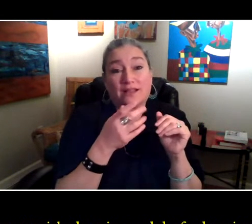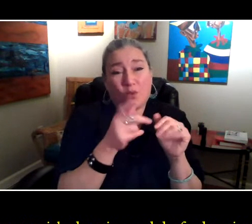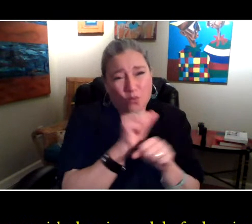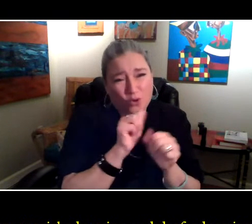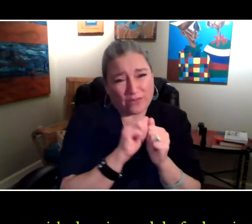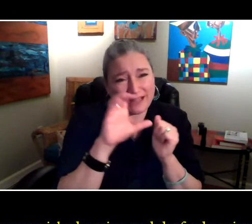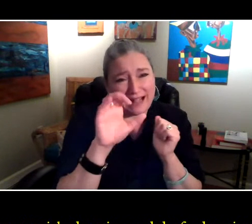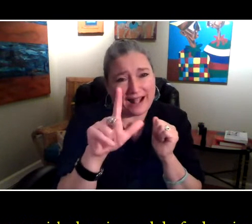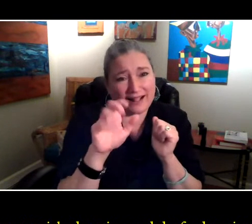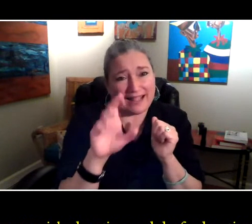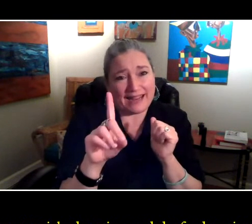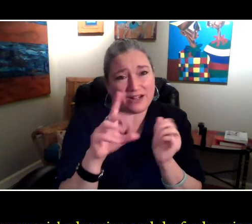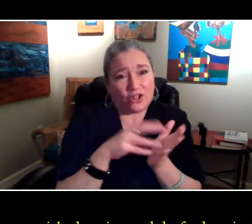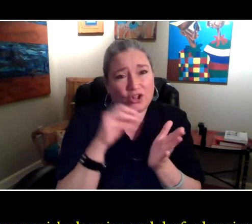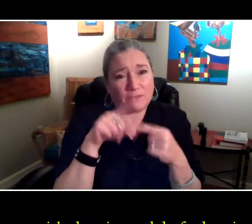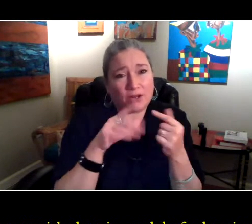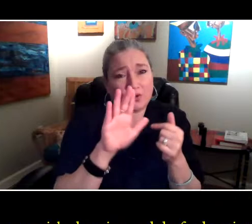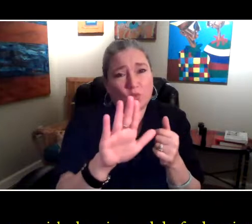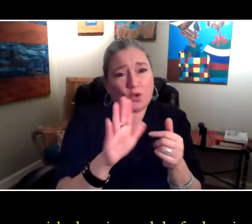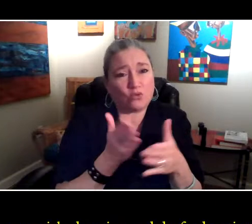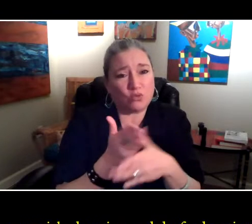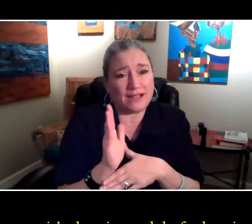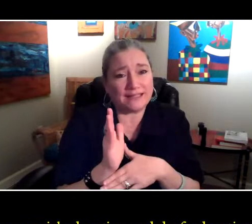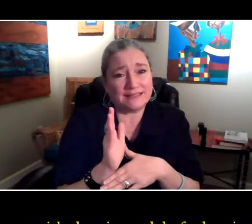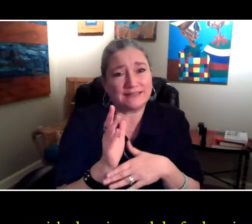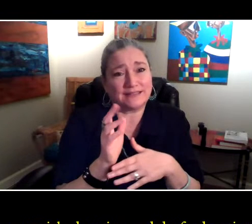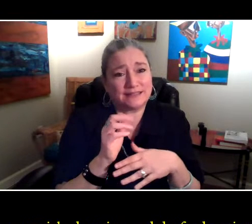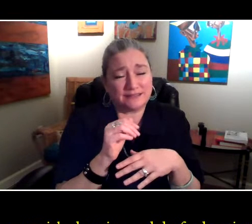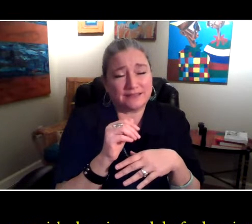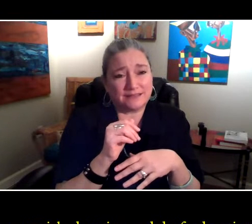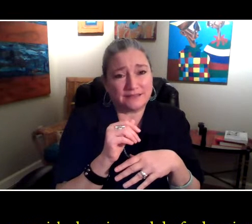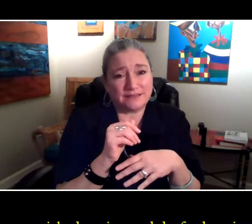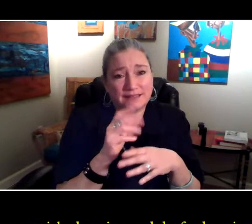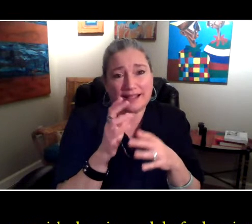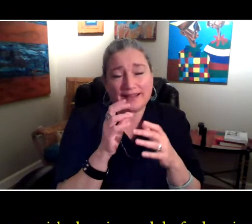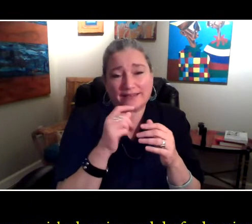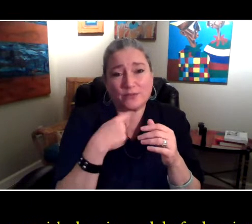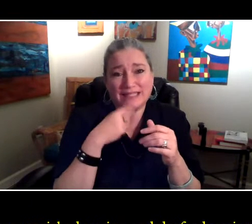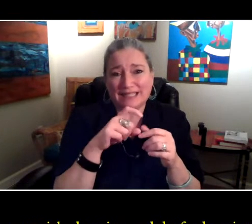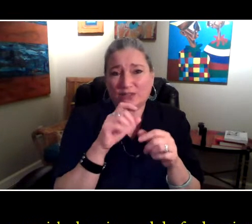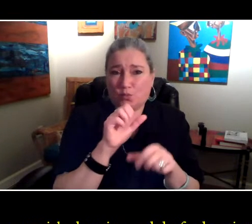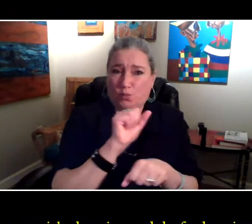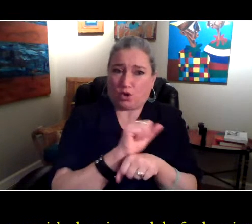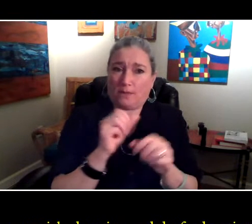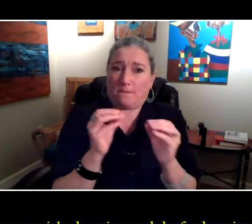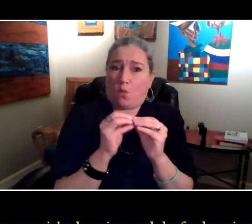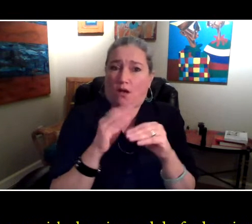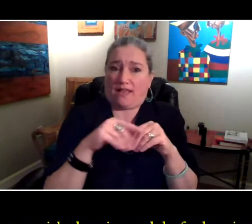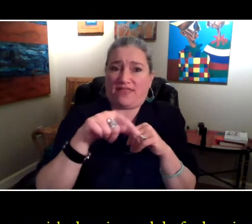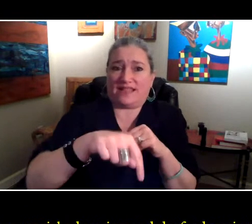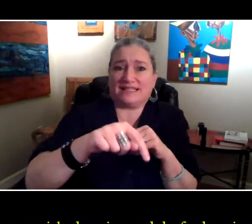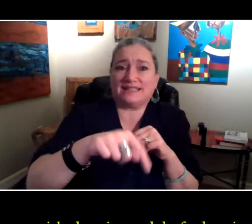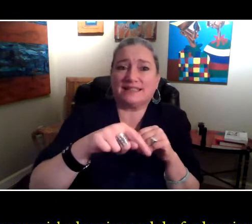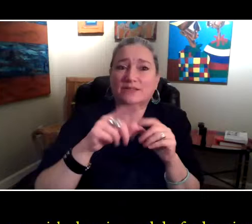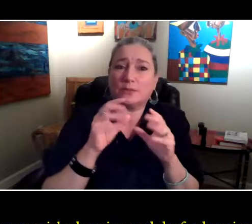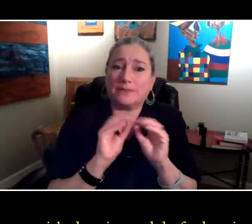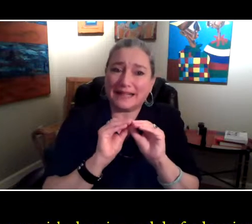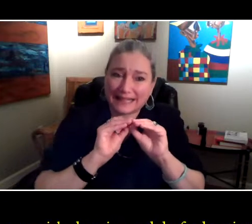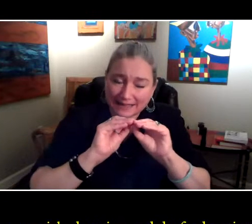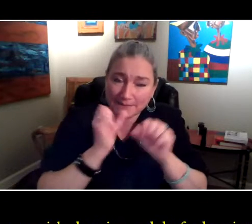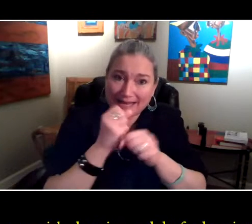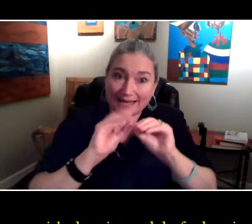weren't trained, and it's now law. And so working with Cal Ed and learning more about your